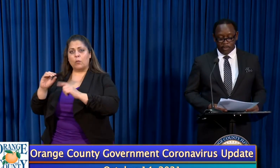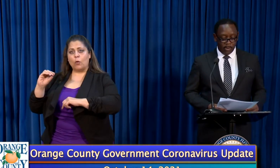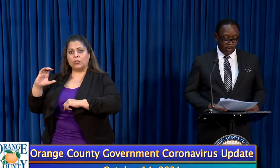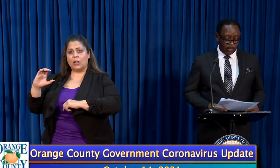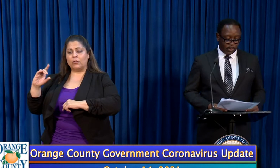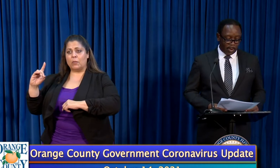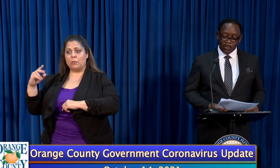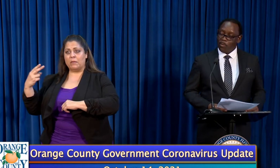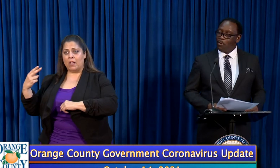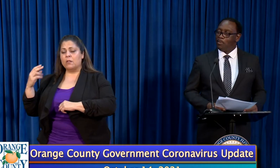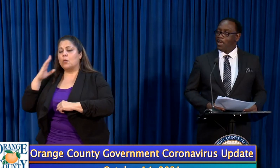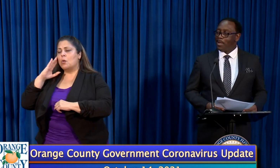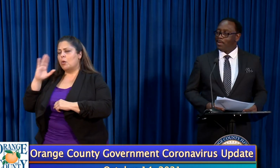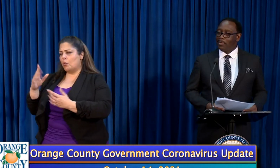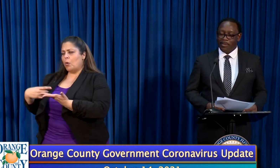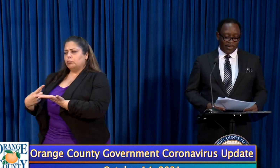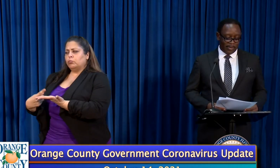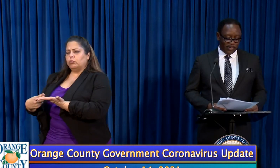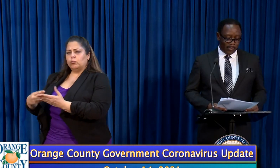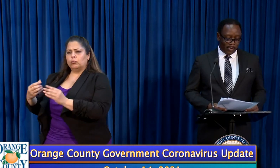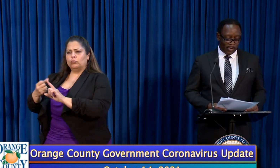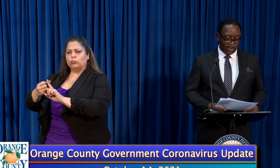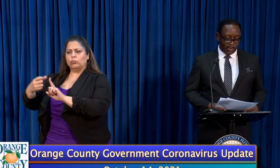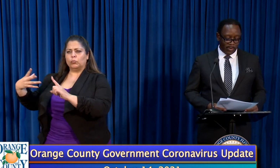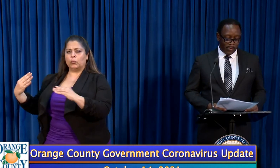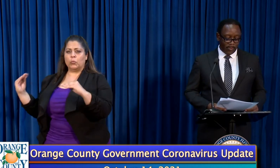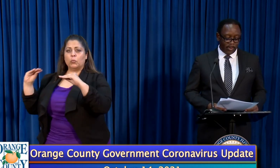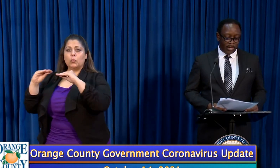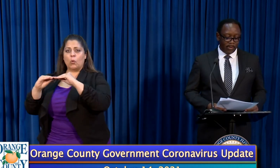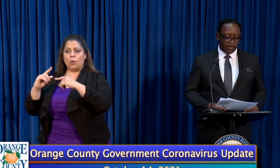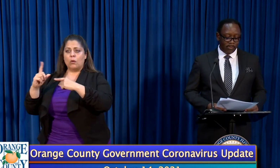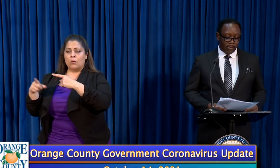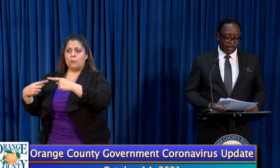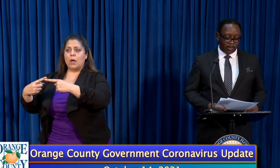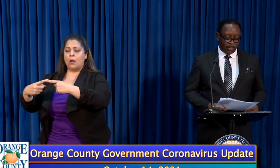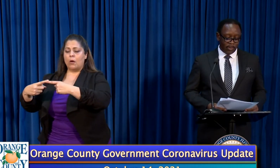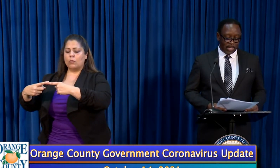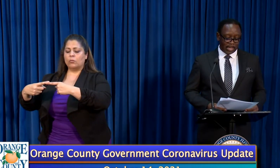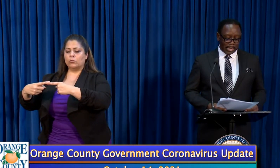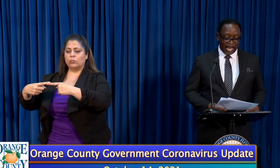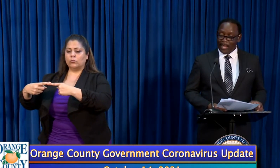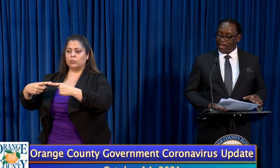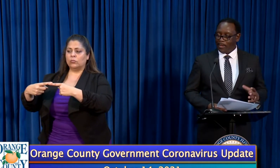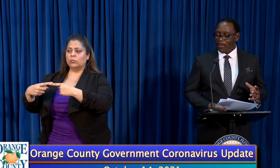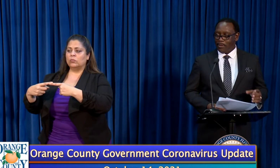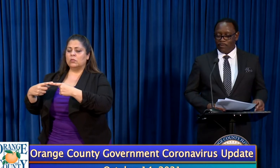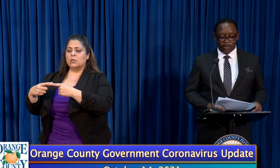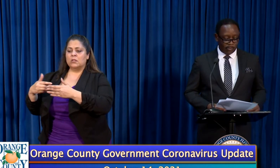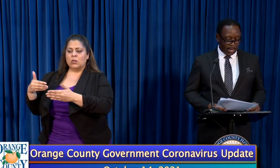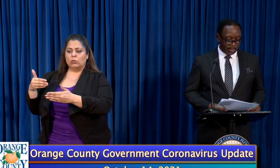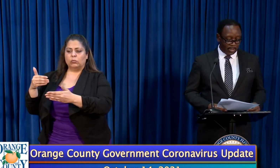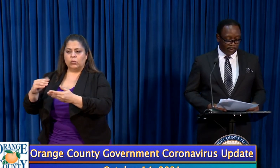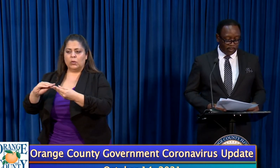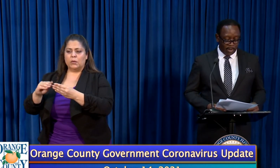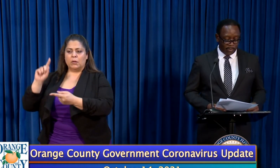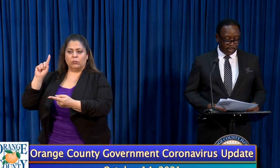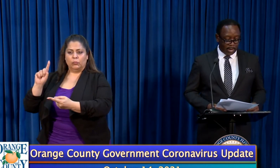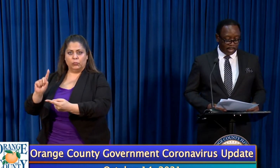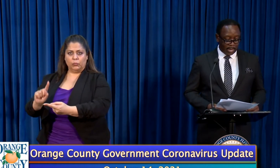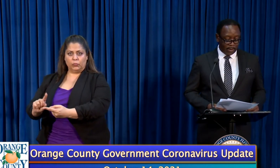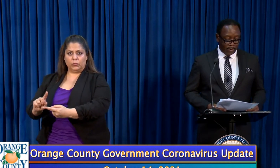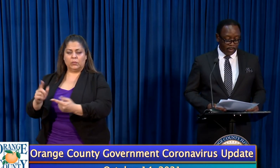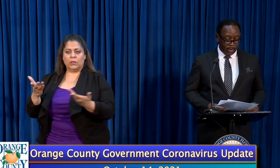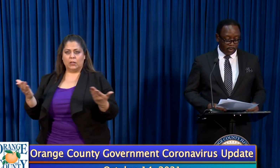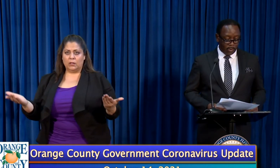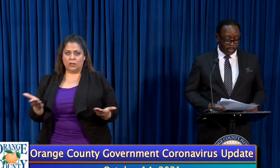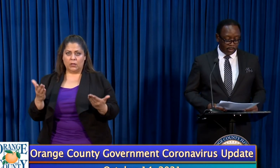Health will talk more about the ensuing decline of the positivity rate within our